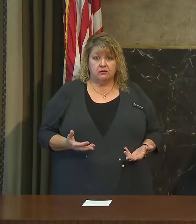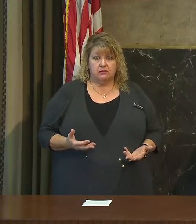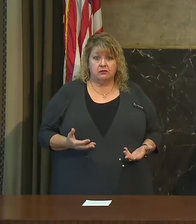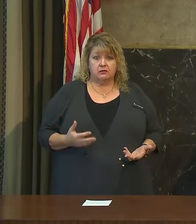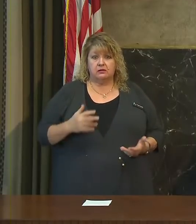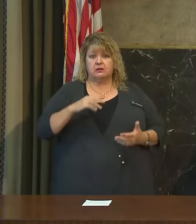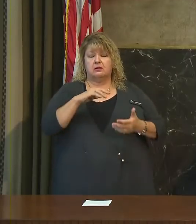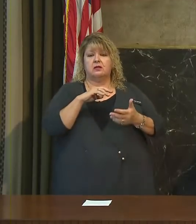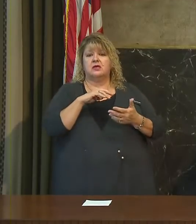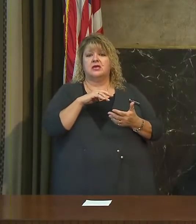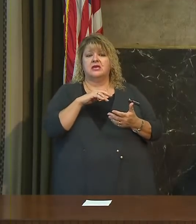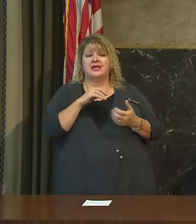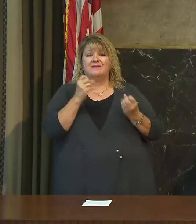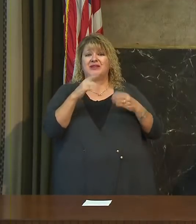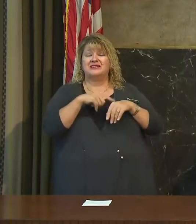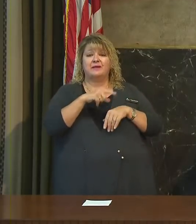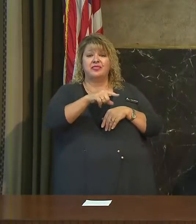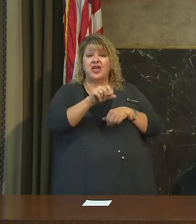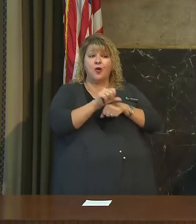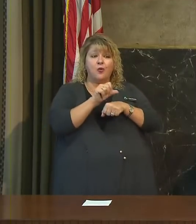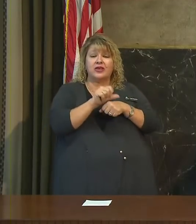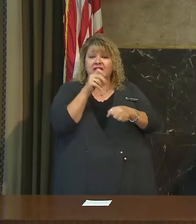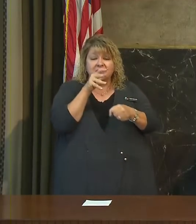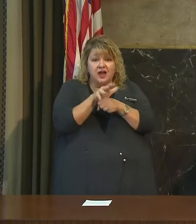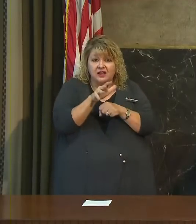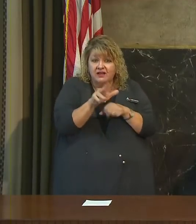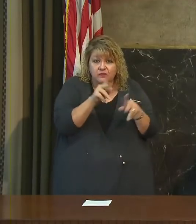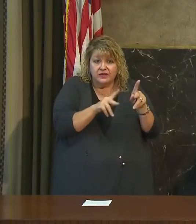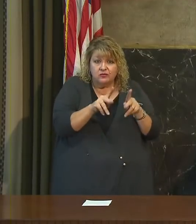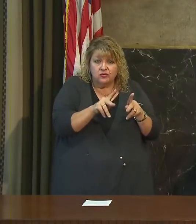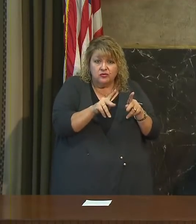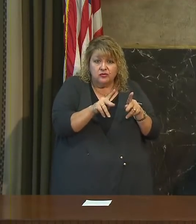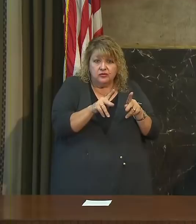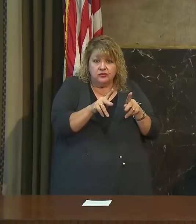and in many cases they are working shorthanded.